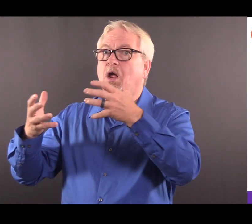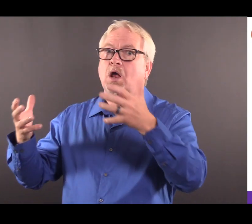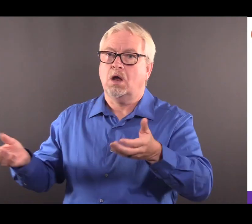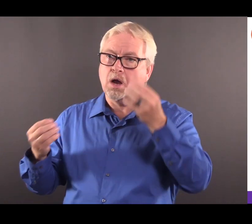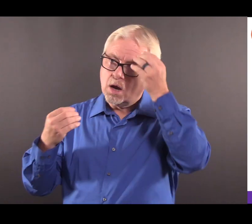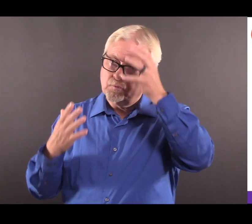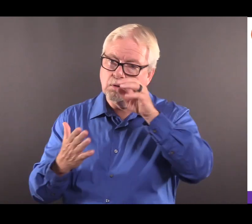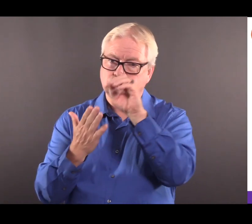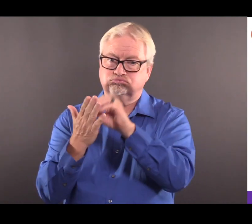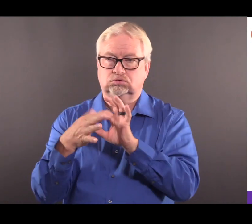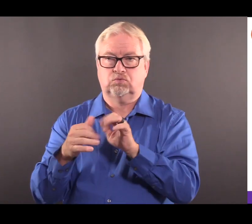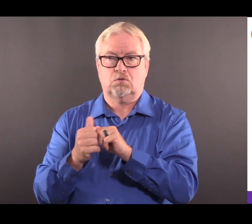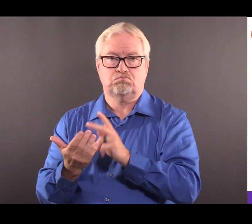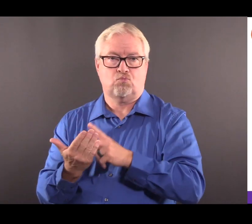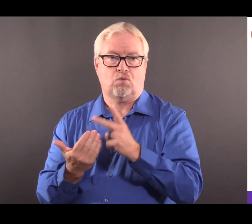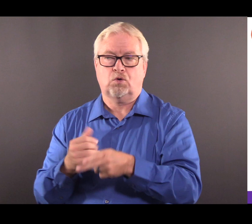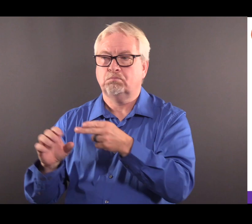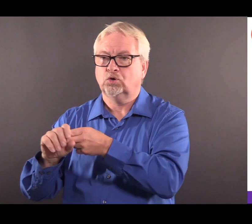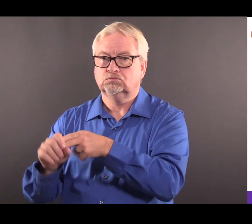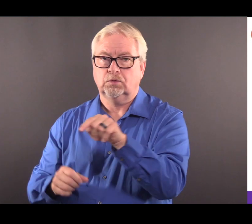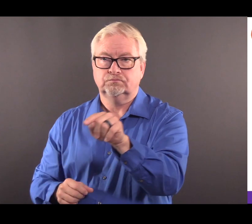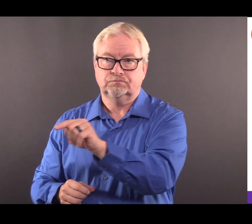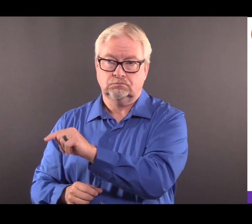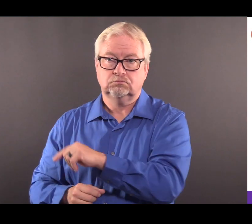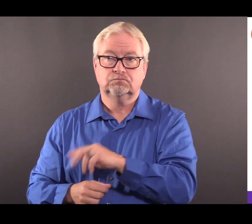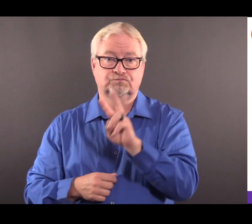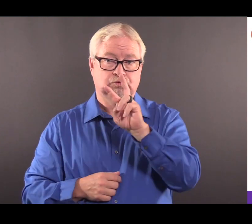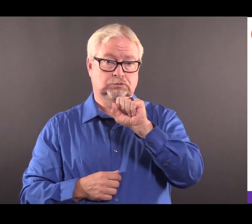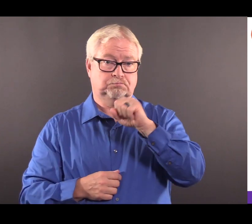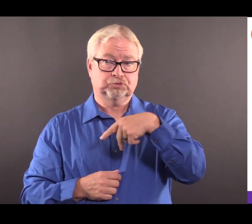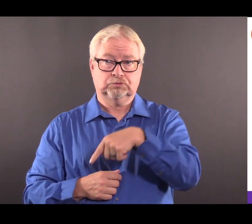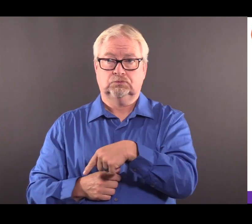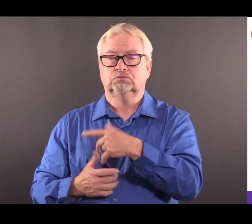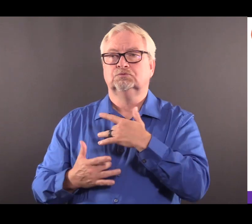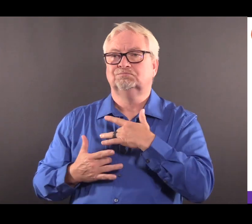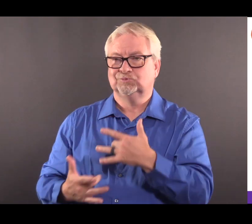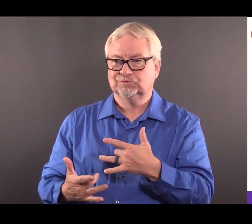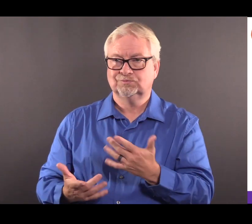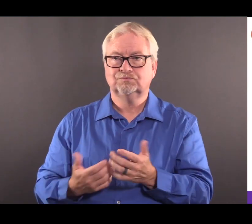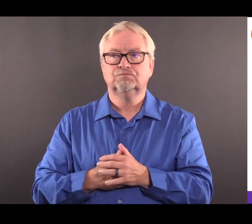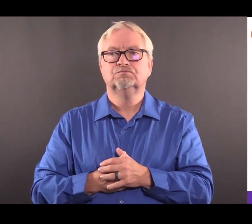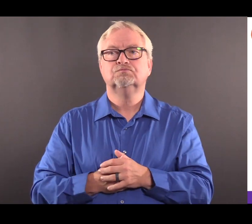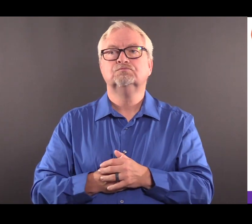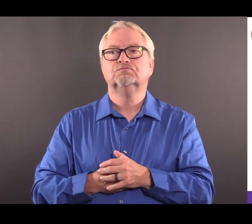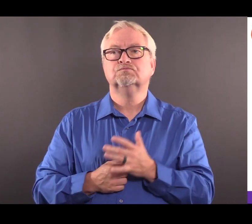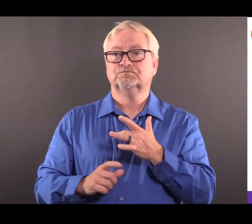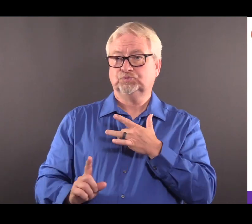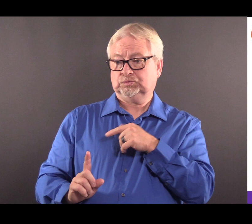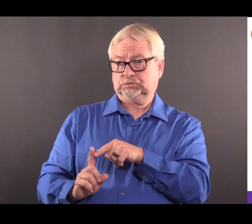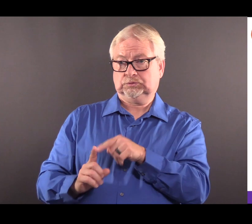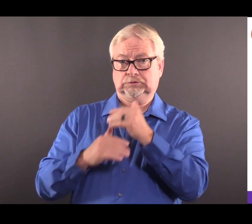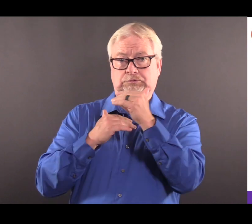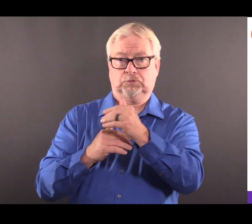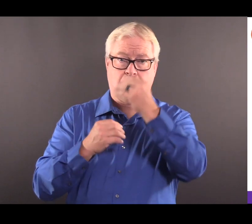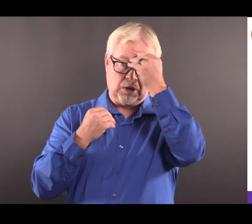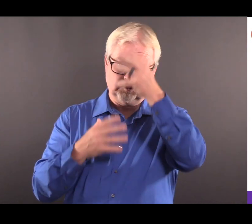and store extensive information from program participants. VSPs generally take the approach